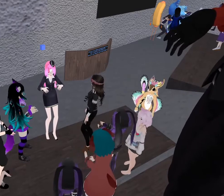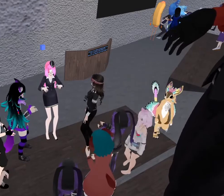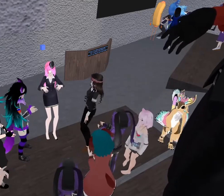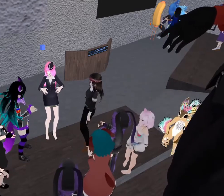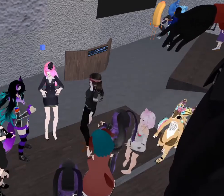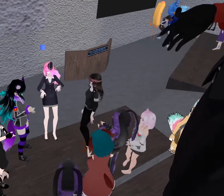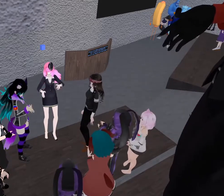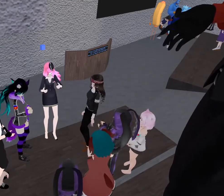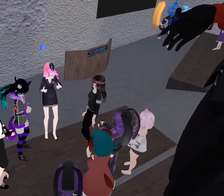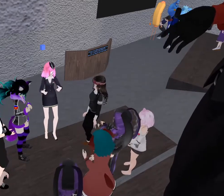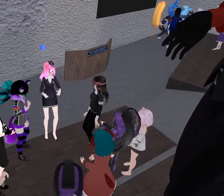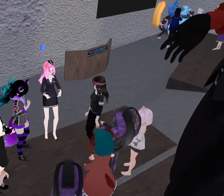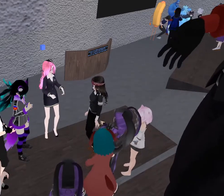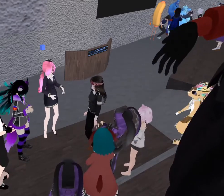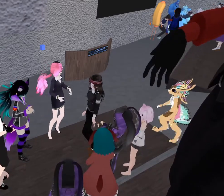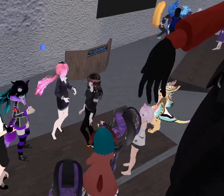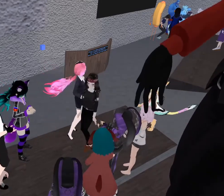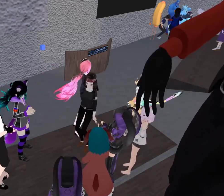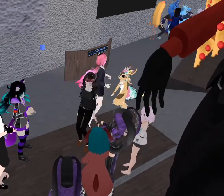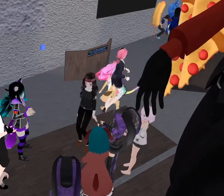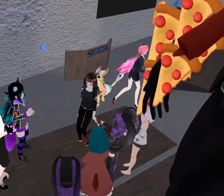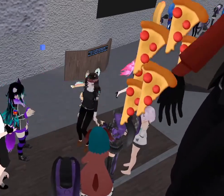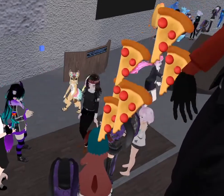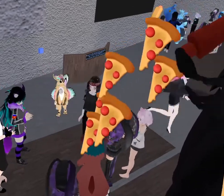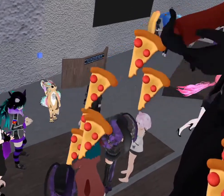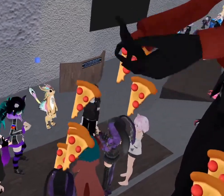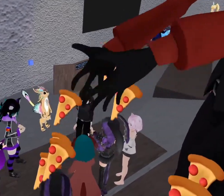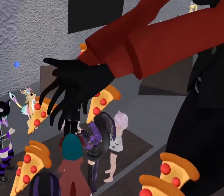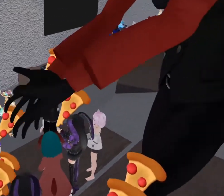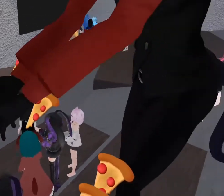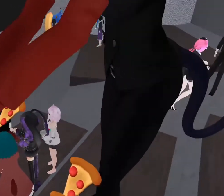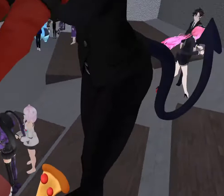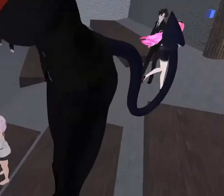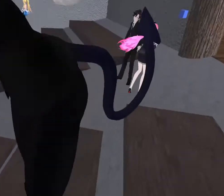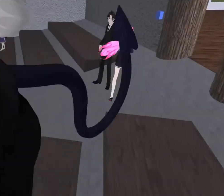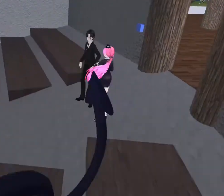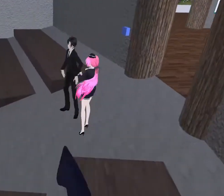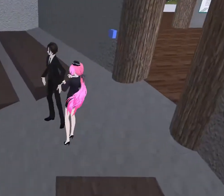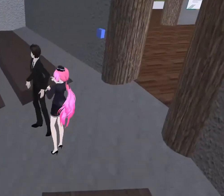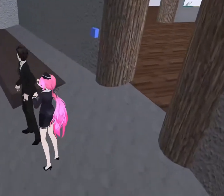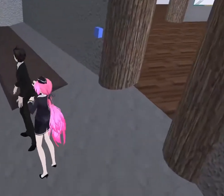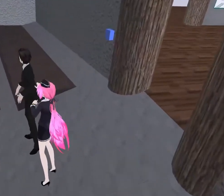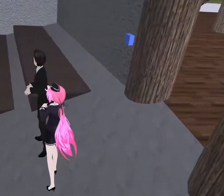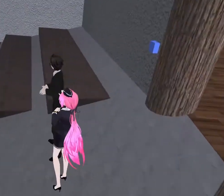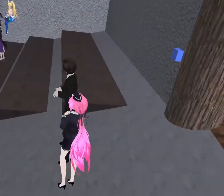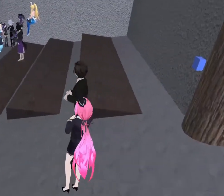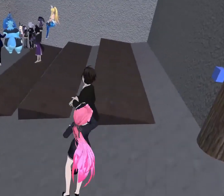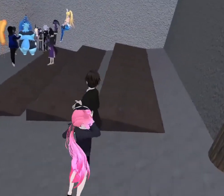plan and heck yeah, Oh keep god. planning. Alright, listen. Take literally any ideas at this point, because I just started thinking